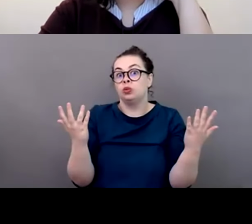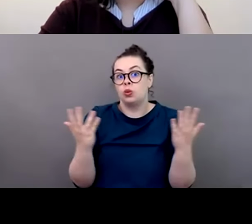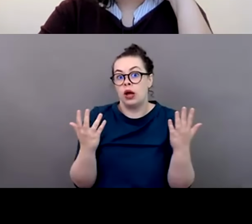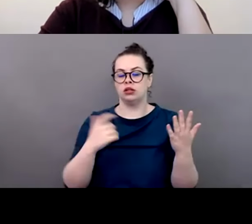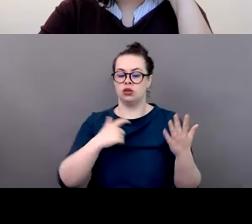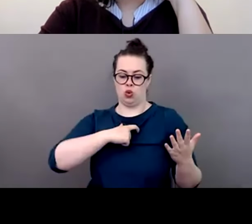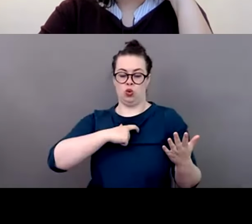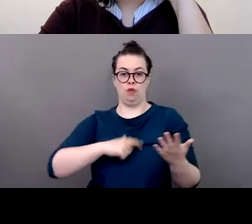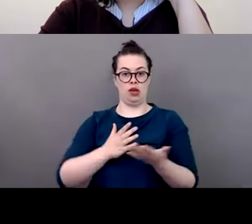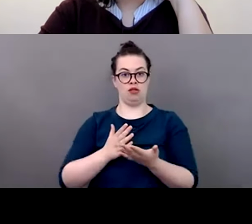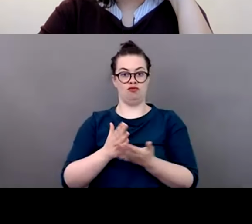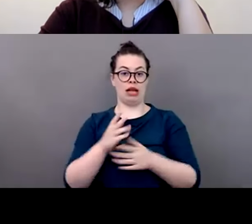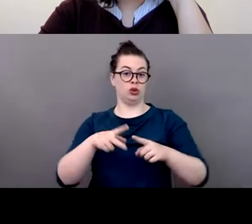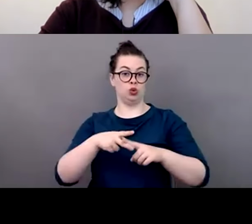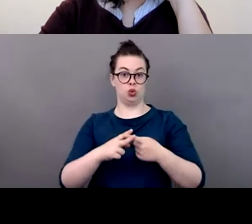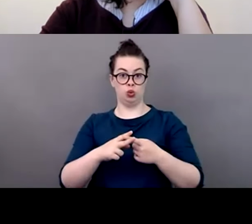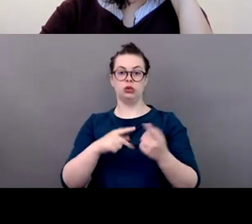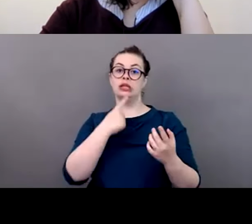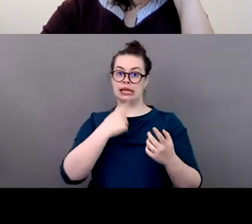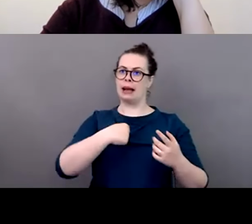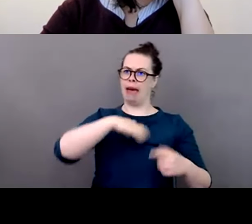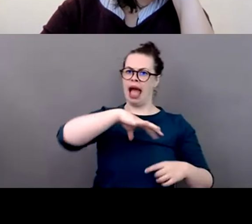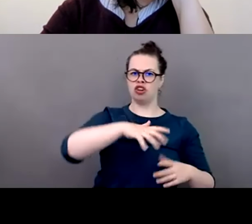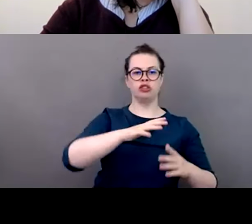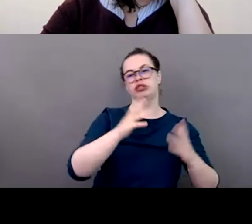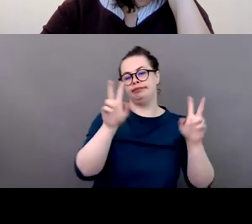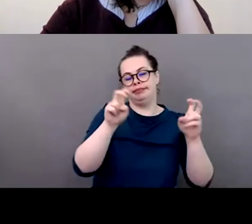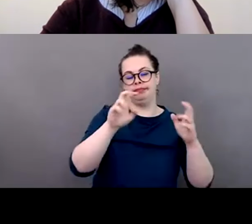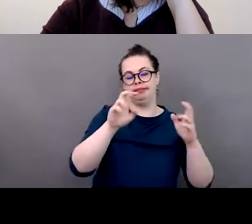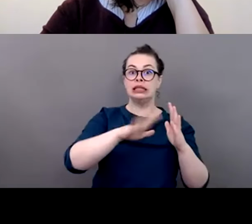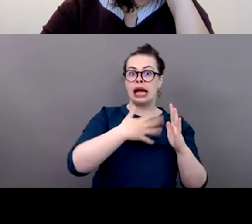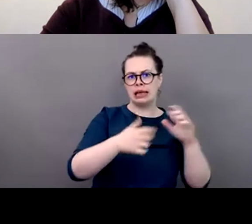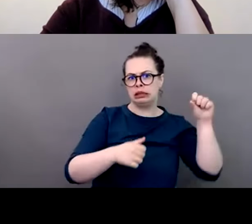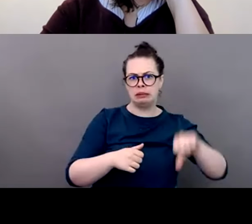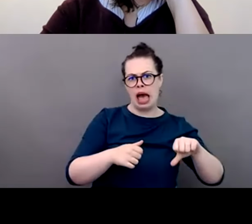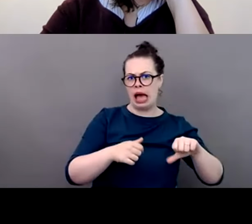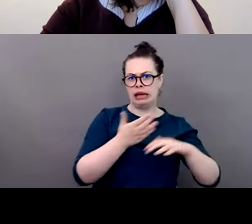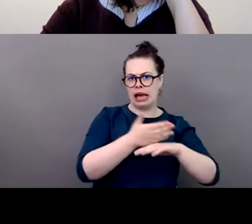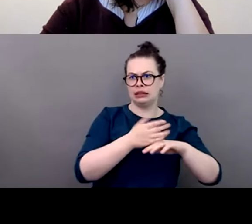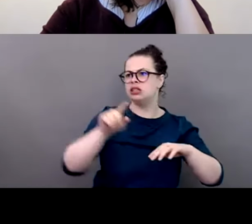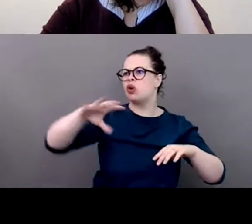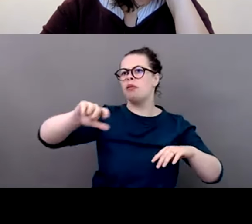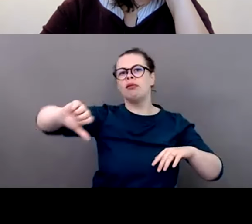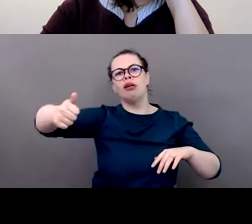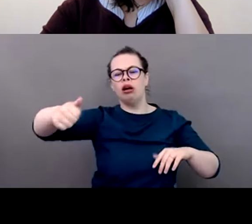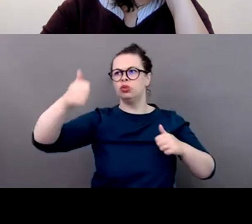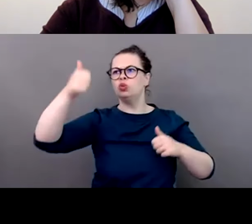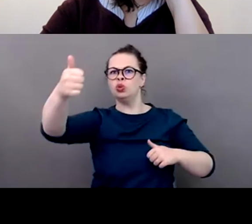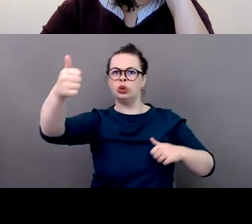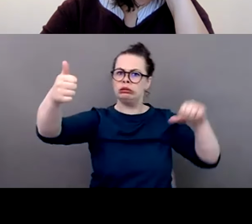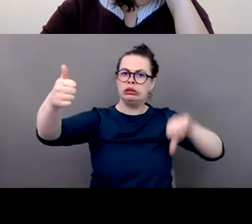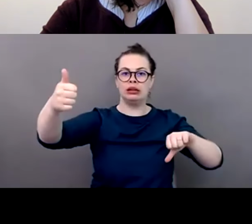doesn't work with treaty bodies or from the side of treaty bodies. The treaty body has to